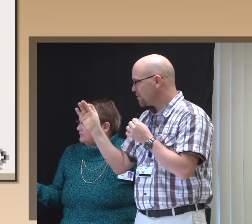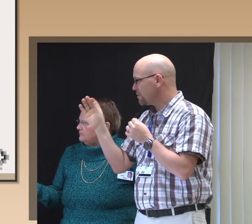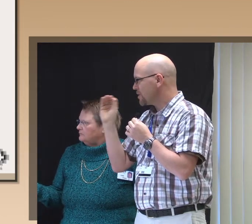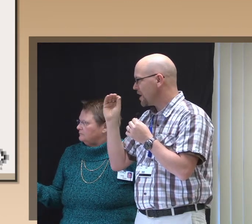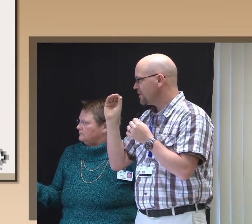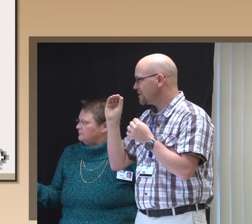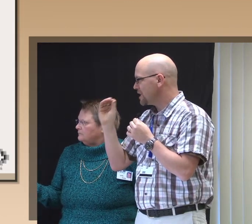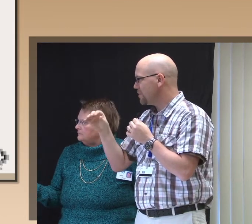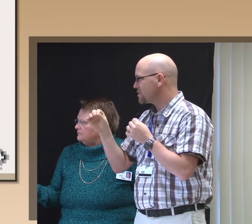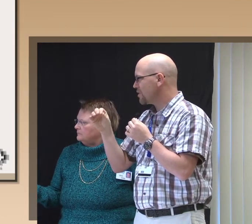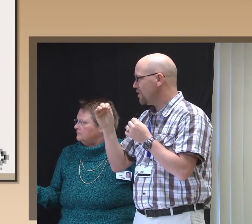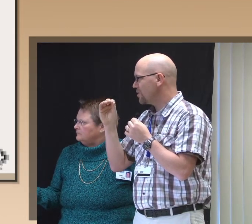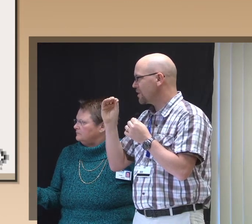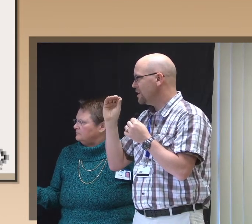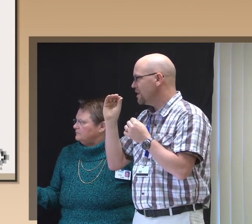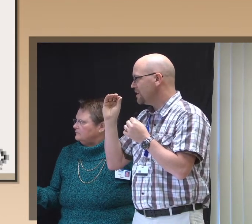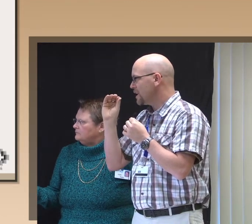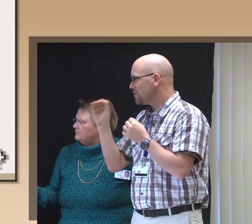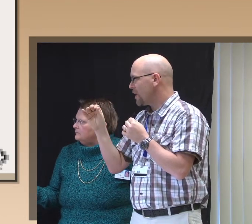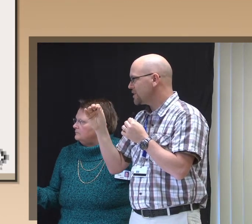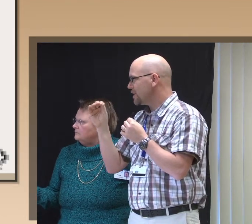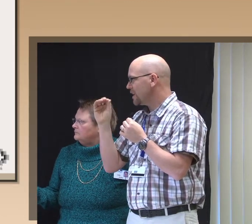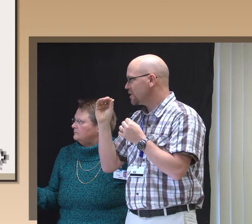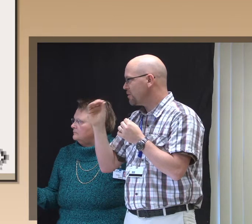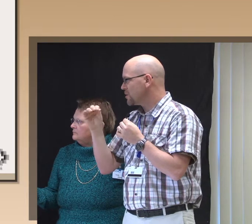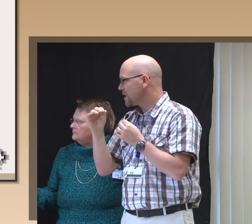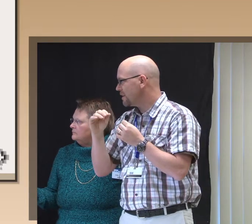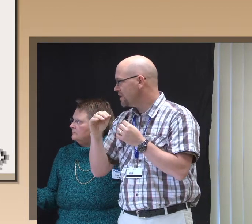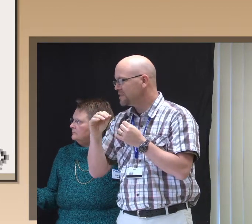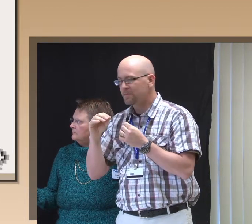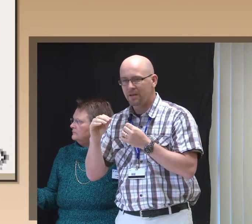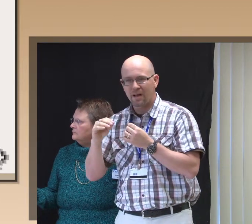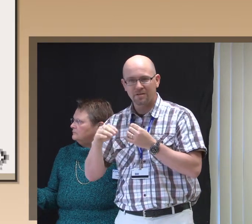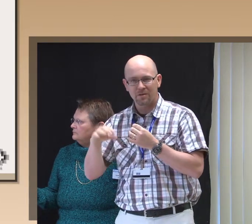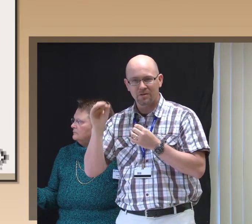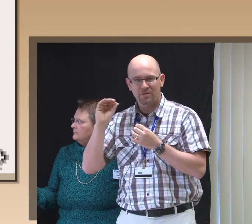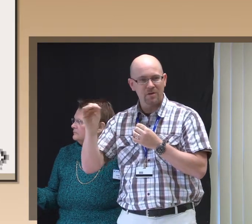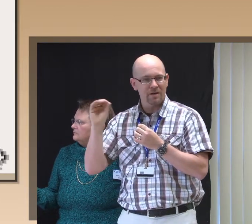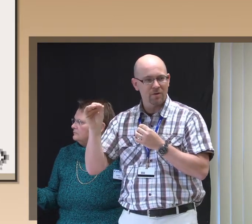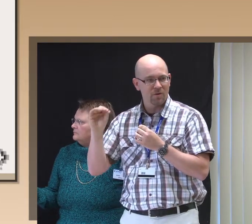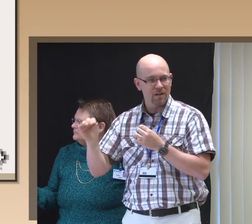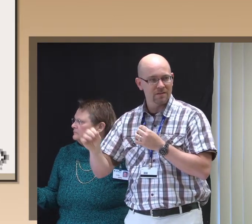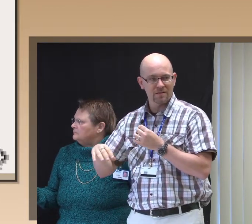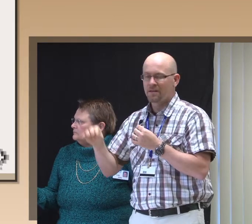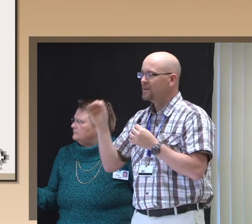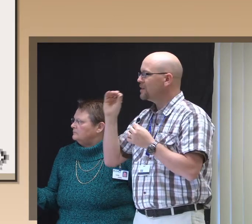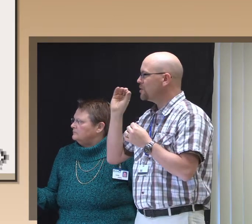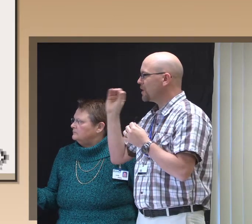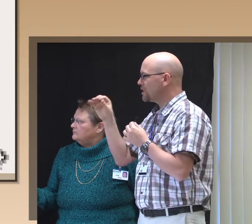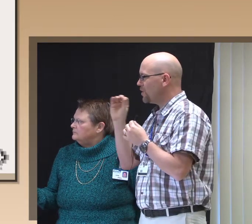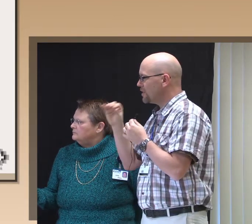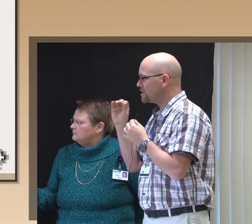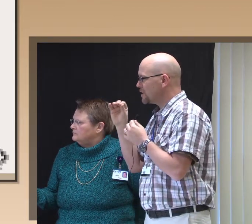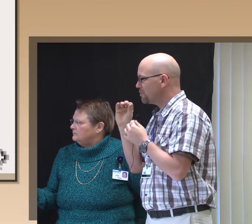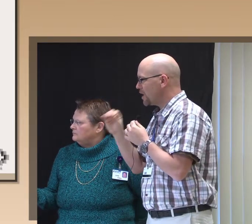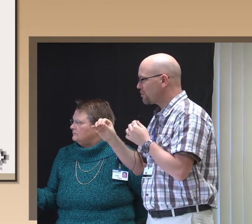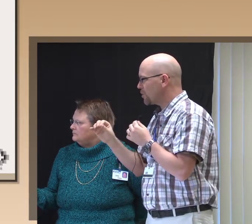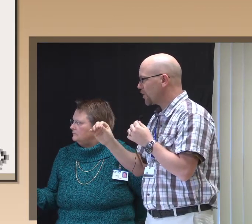from. So you have the ischemic stroke, the hemorrhagic, and the post IV tPA. So there's three different ones. You pick the one that's the appropriate